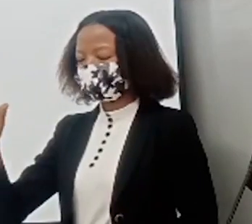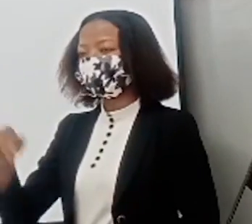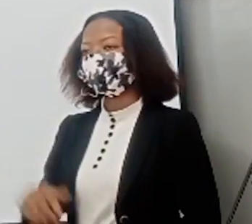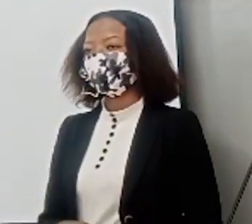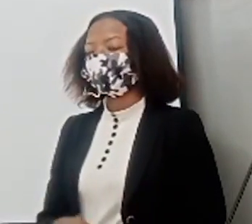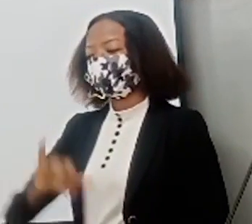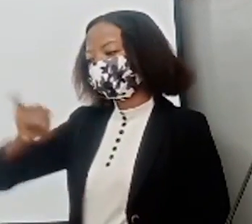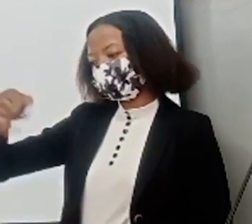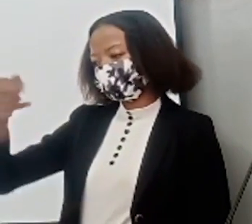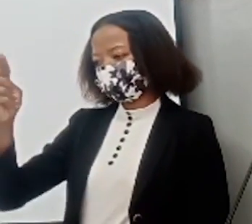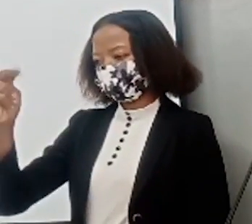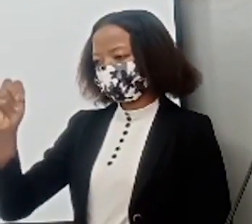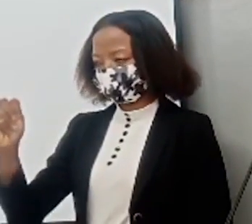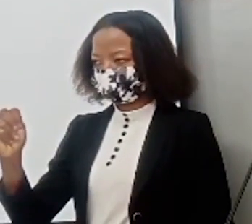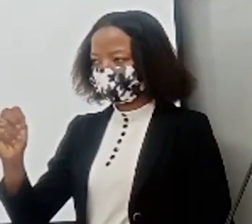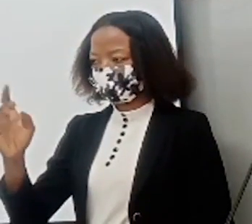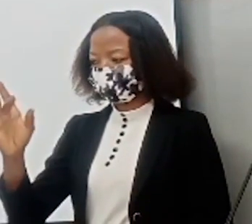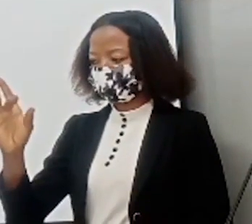by June 8,